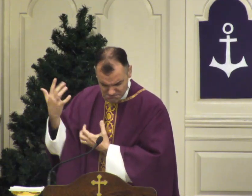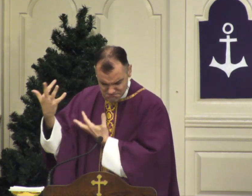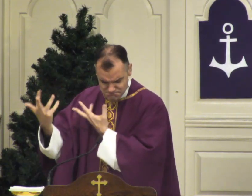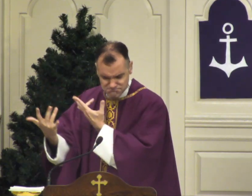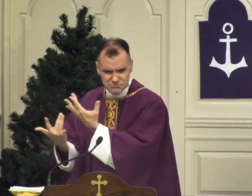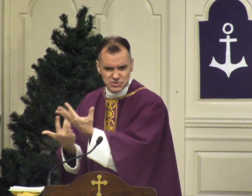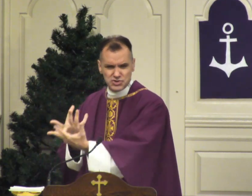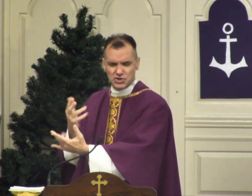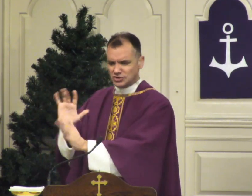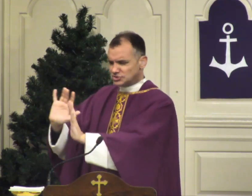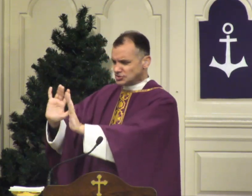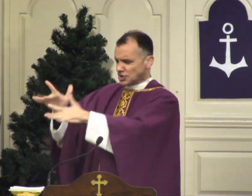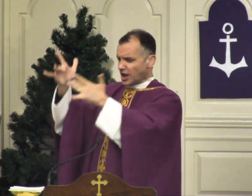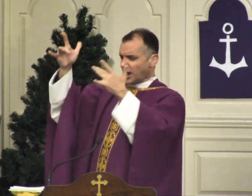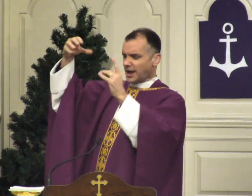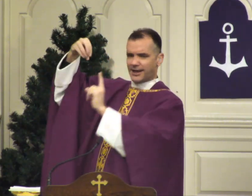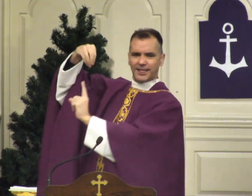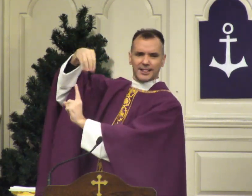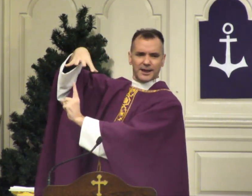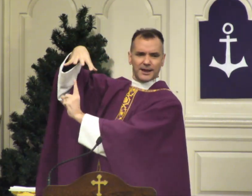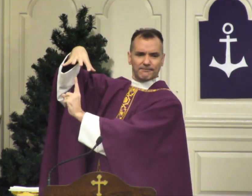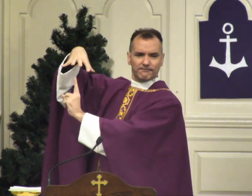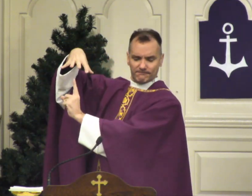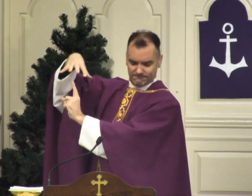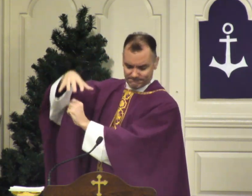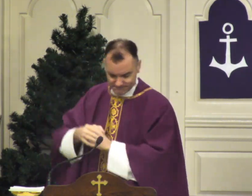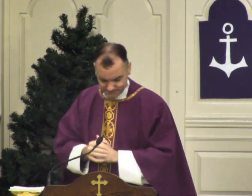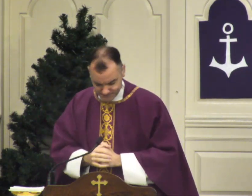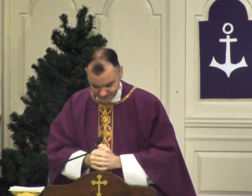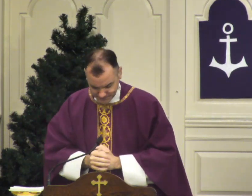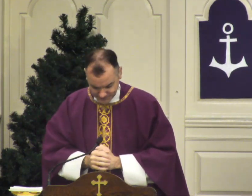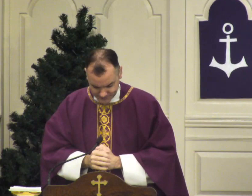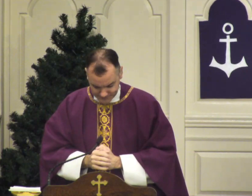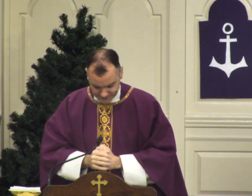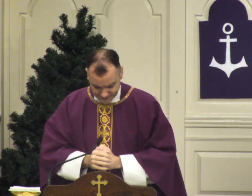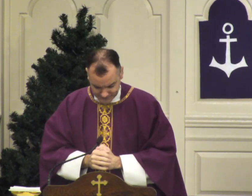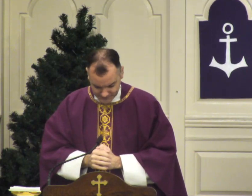John was a burning and shining lamp,